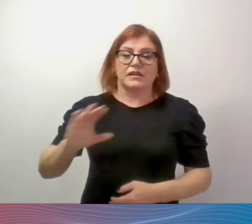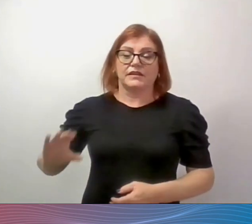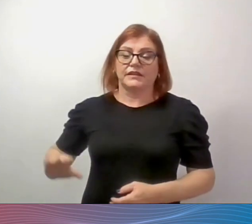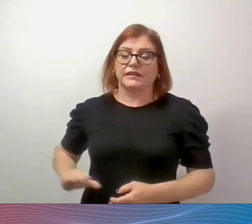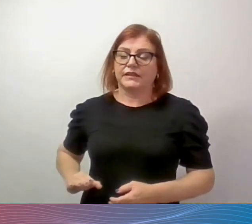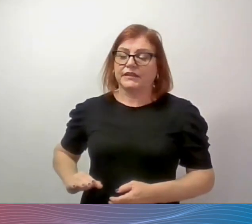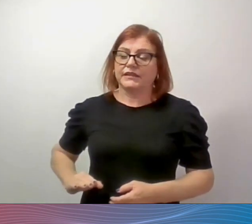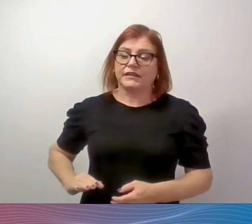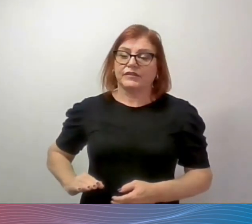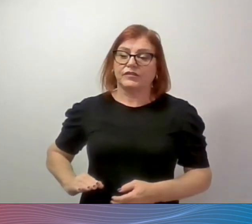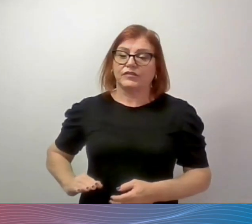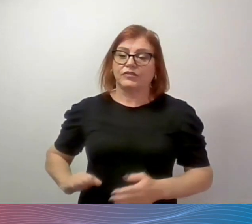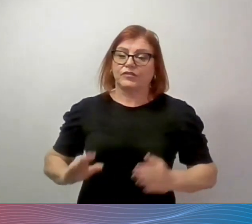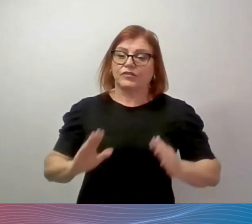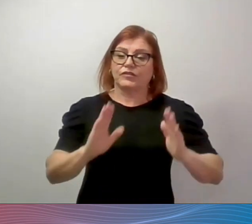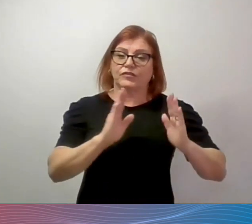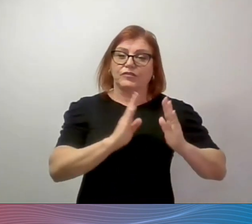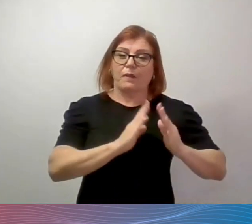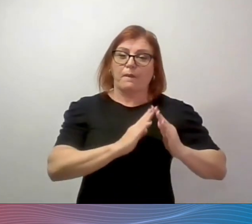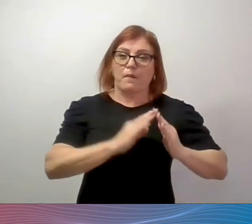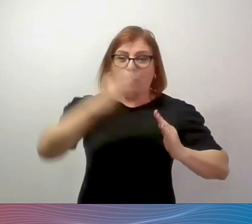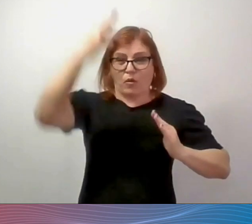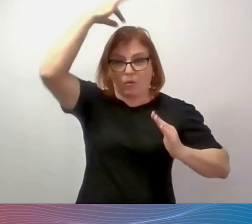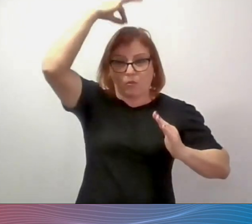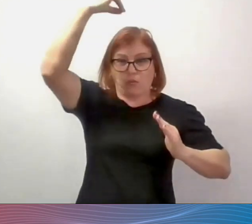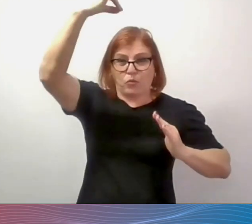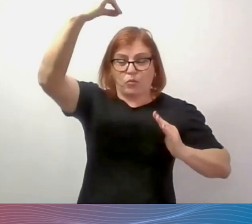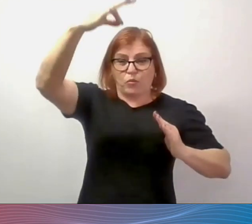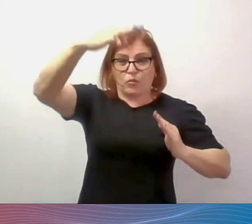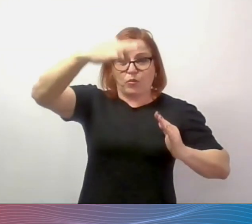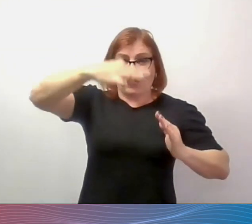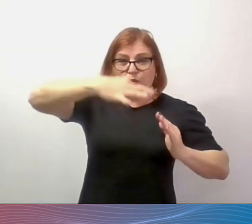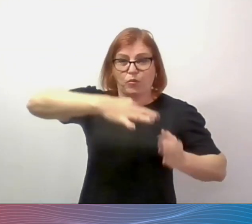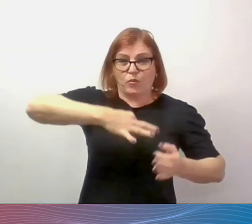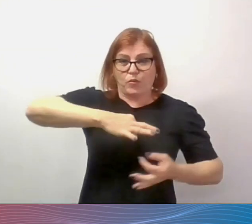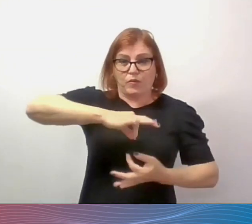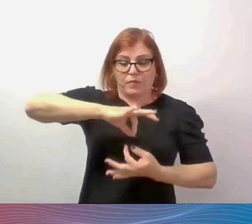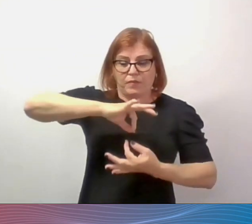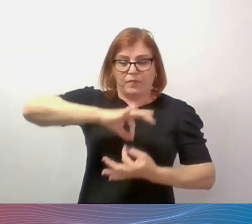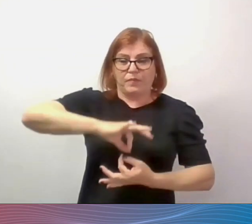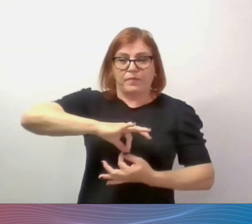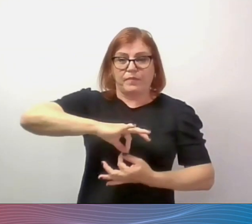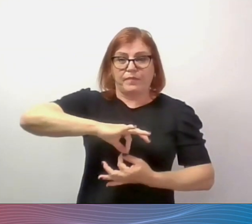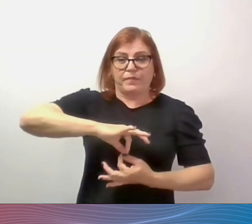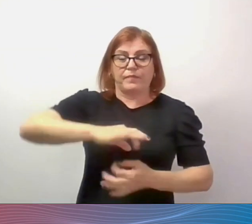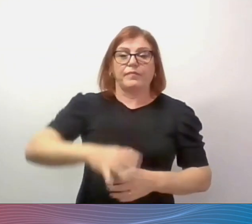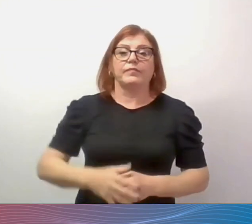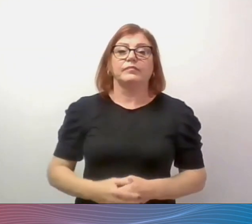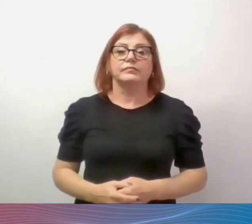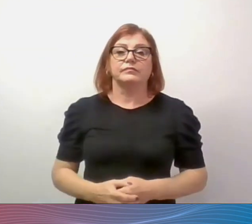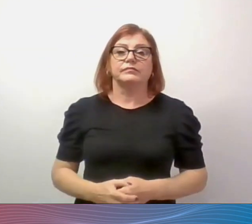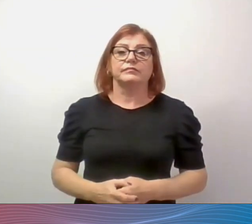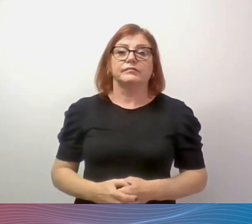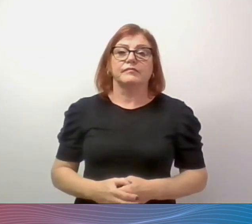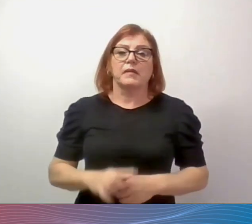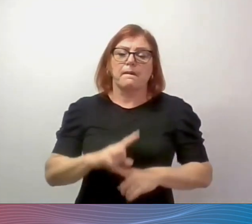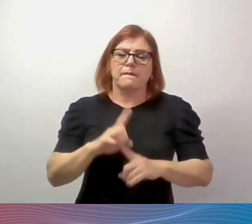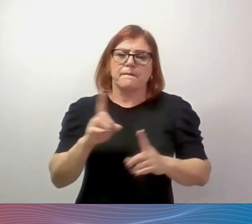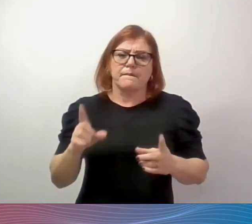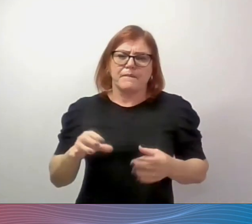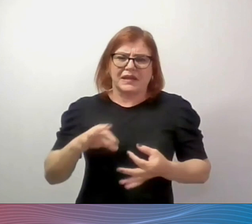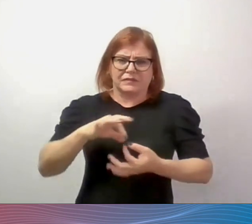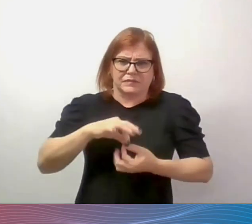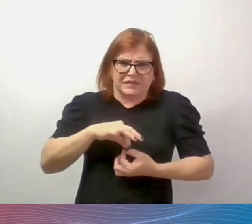espírito regenerado. Christ dwells in your regenerated spirit. Mas ele está confinado ali. But he